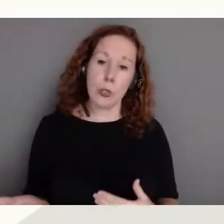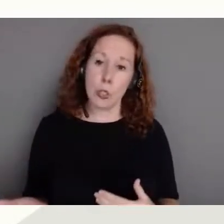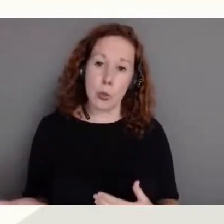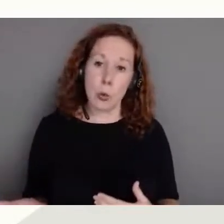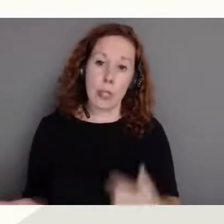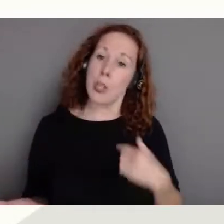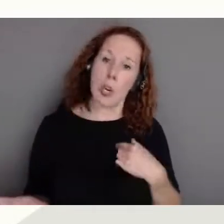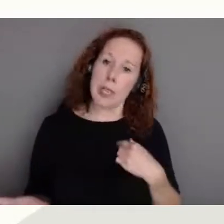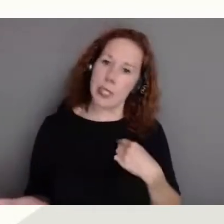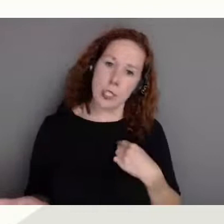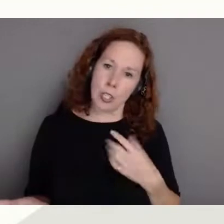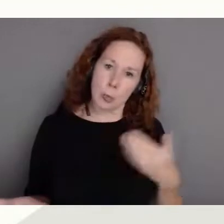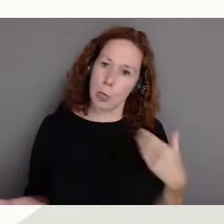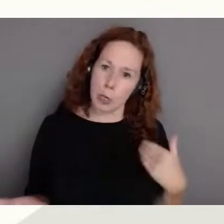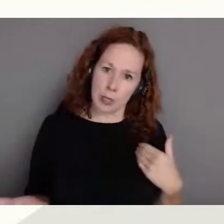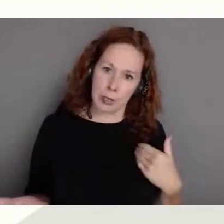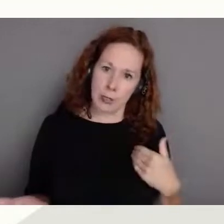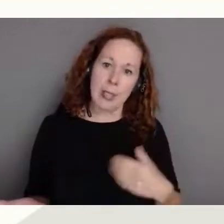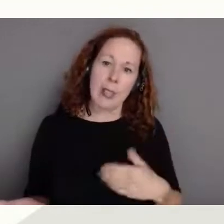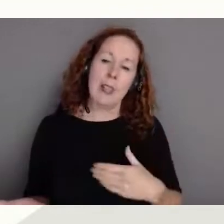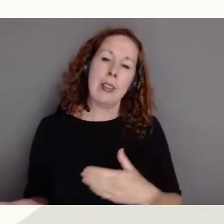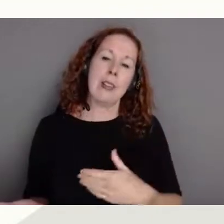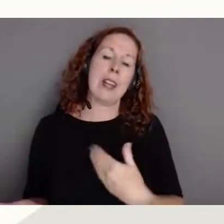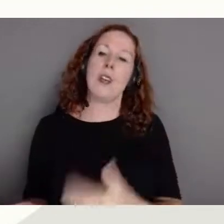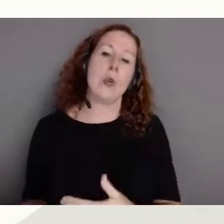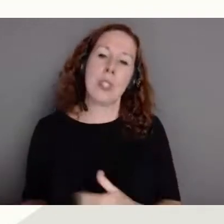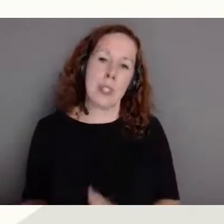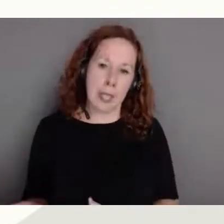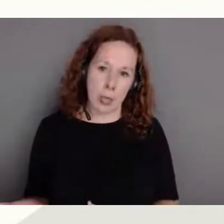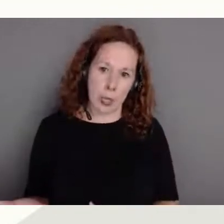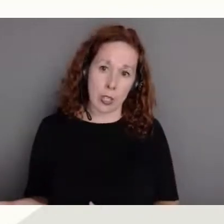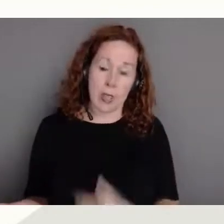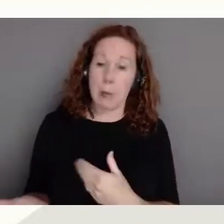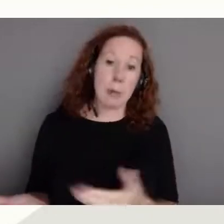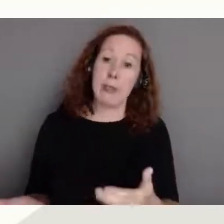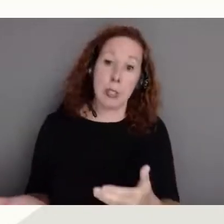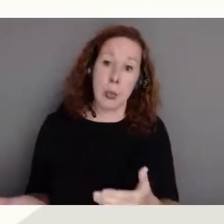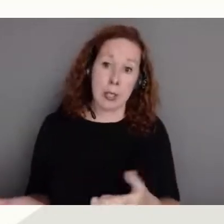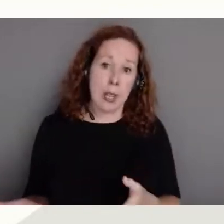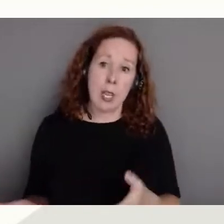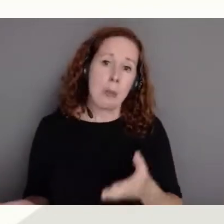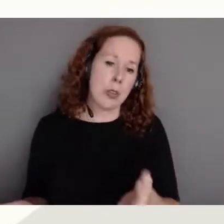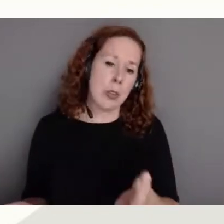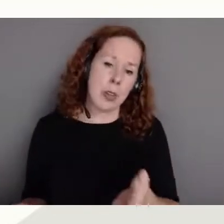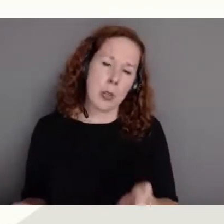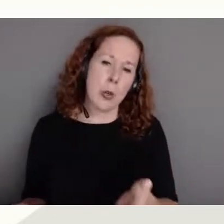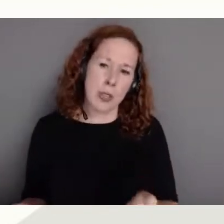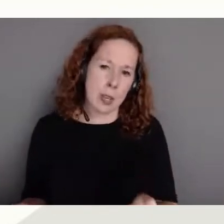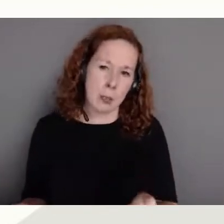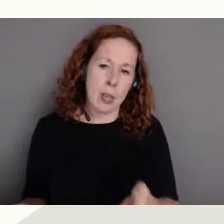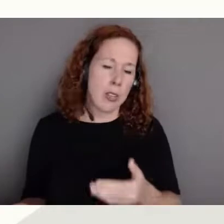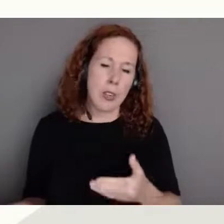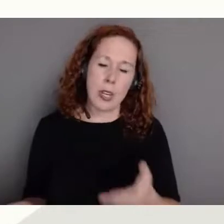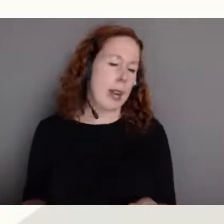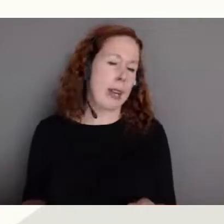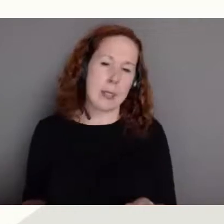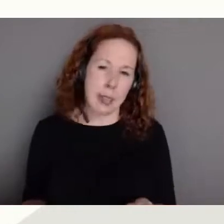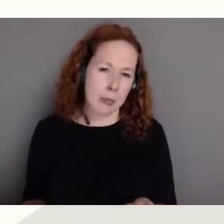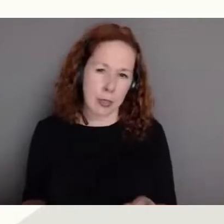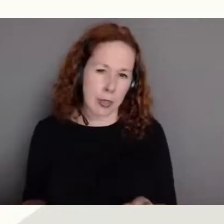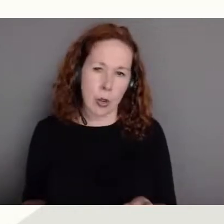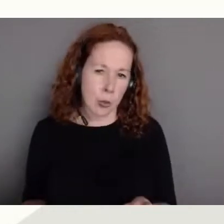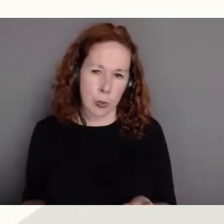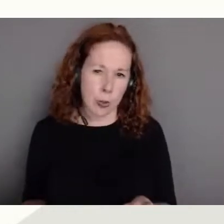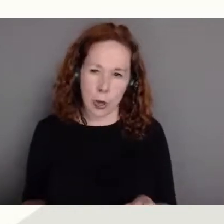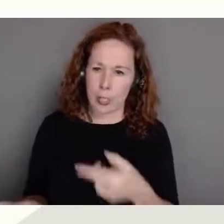wouldn't go to a non Indigenous person that knows the language. They might be fluent, but you're not going to go Mhm. to them, you're not going to ask